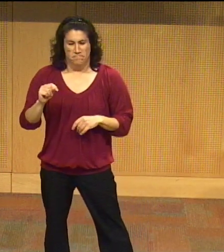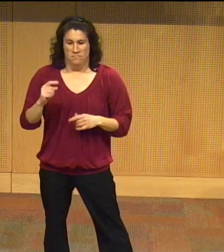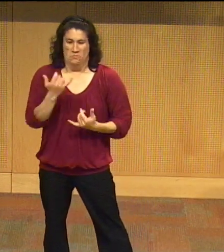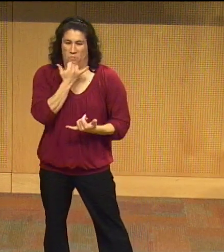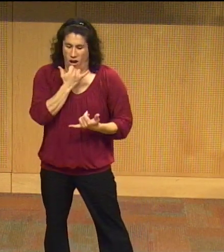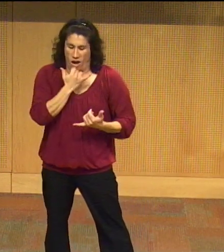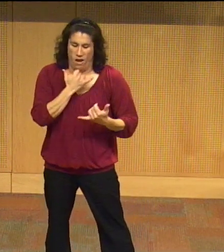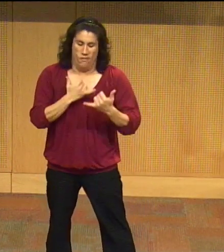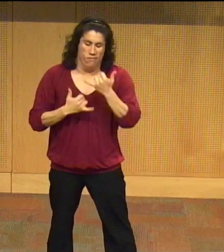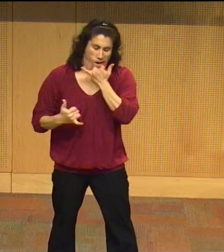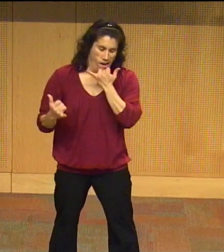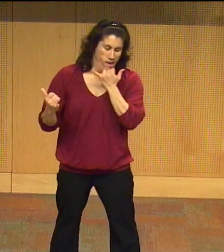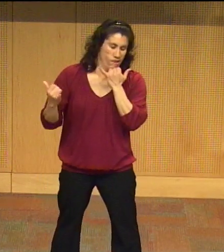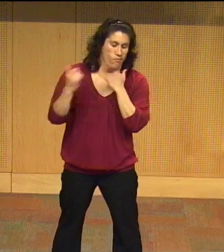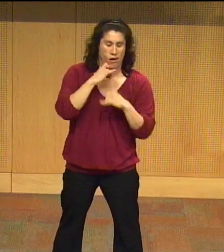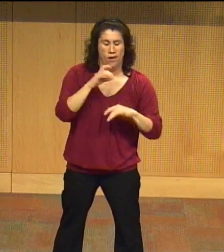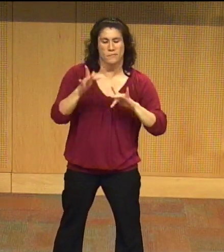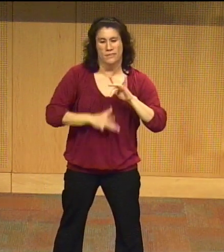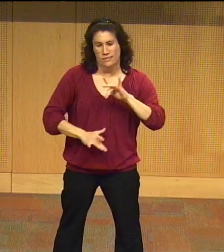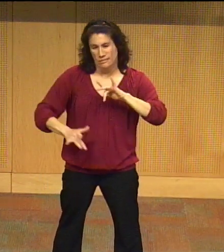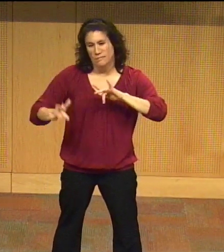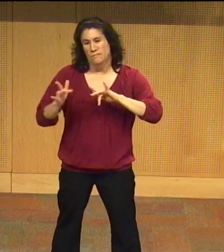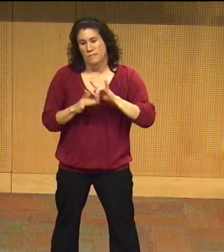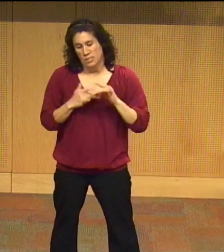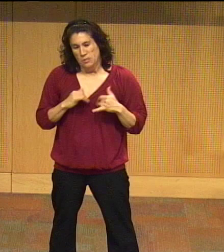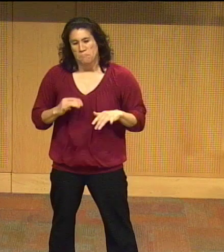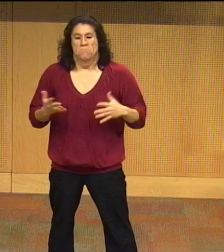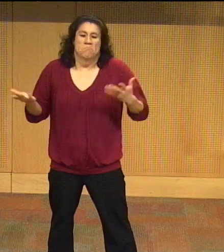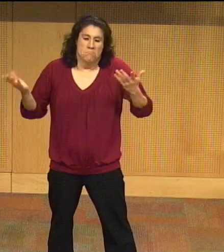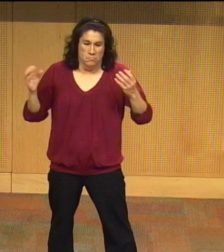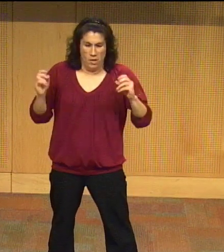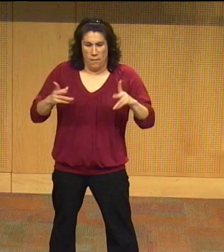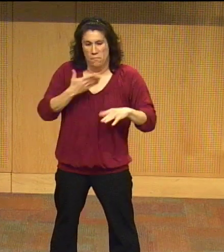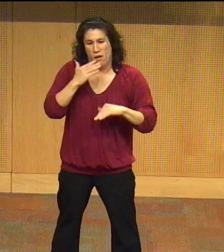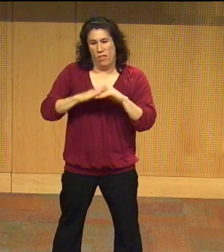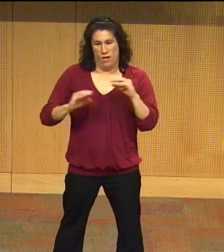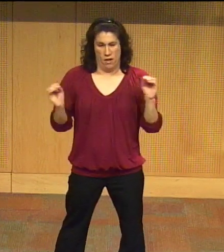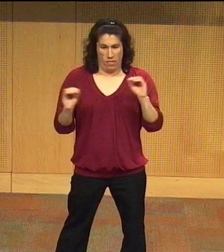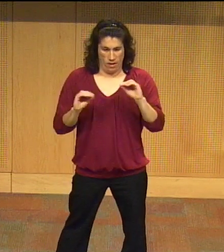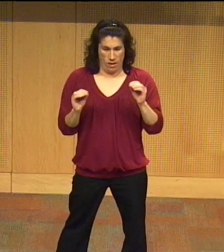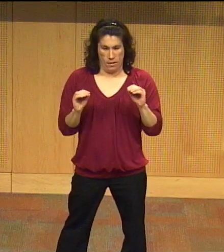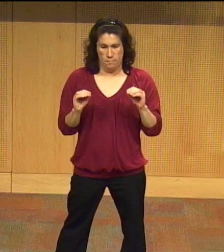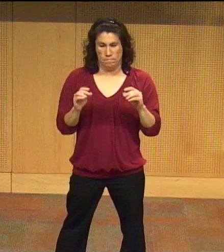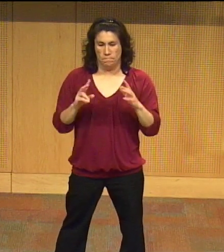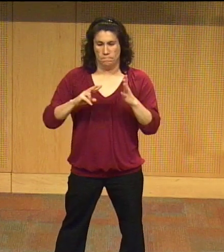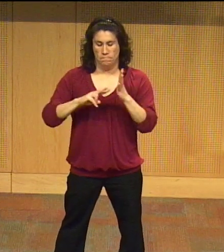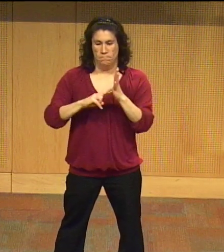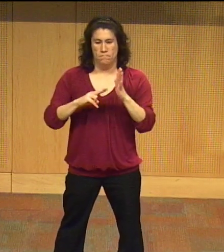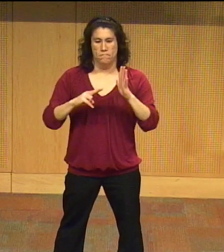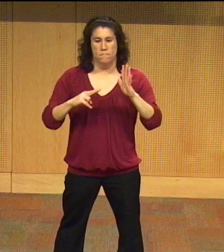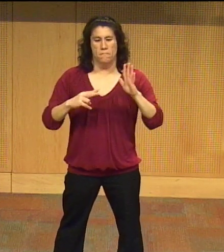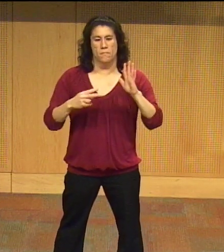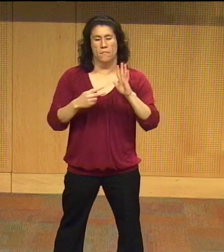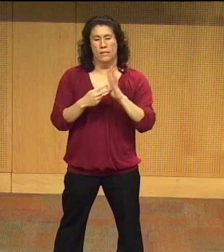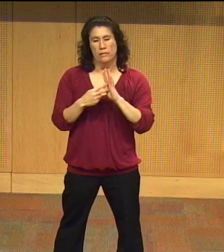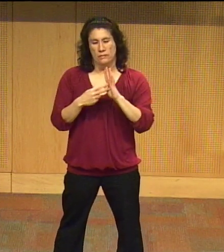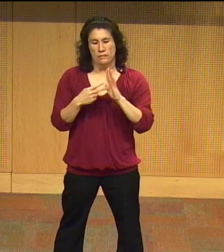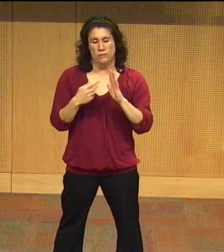just as many mistakes with captioning services as there were with interpreting services. Information was missing, but at the time it was better than nothing.